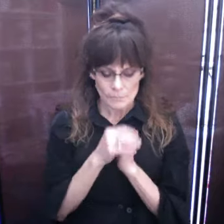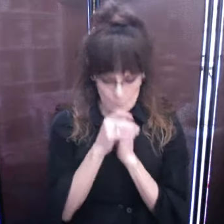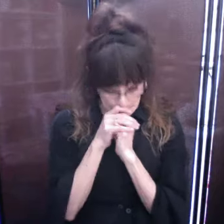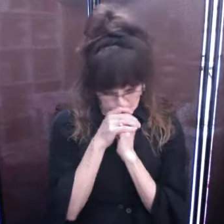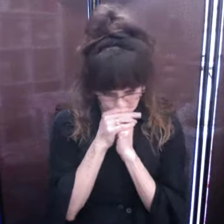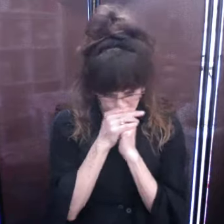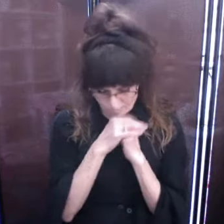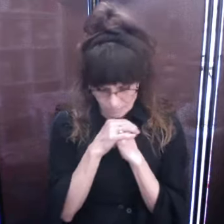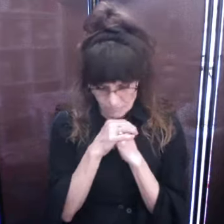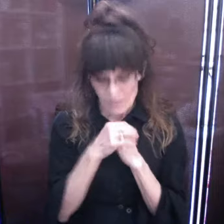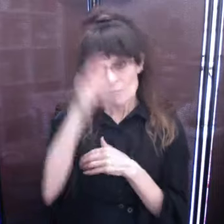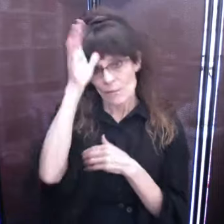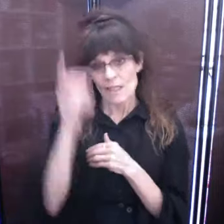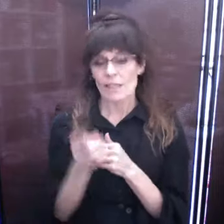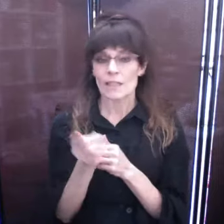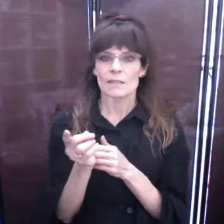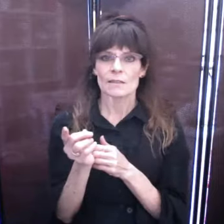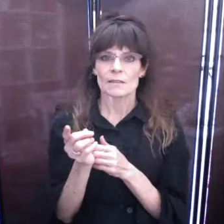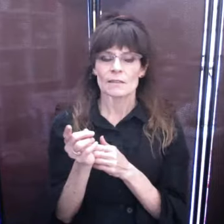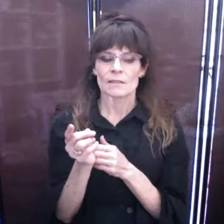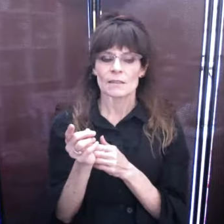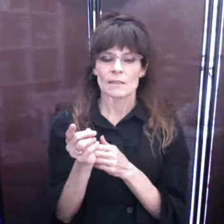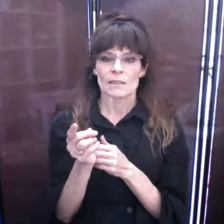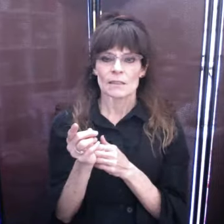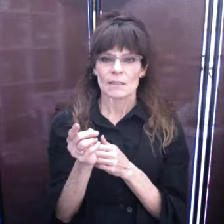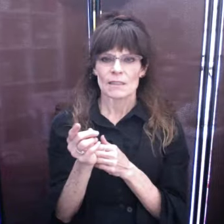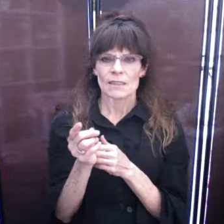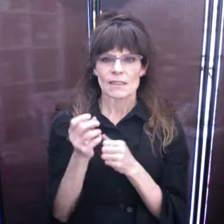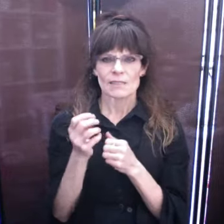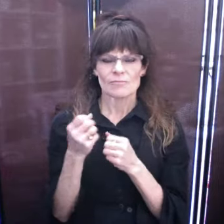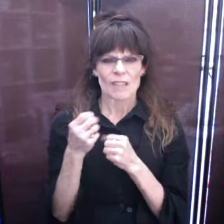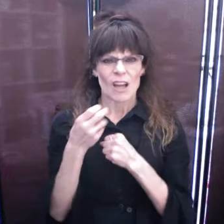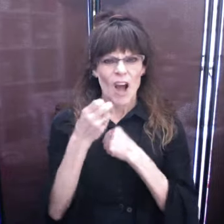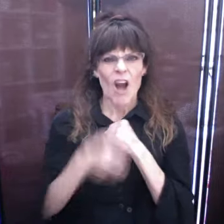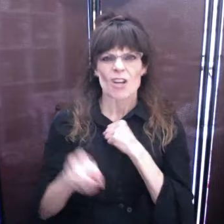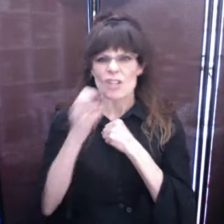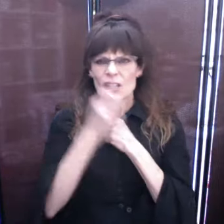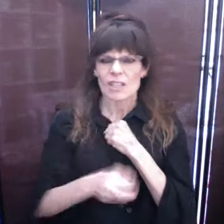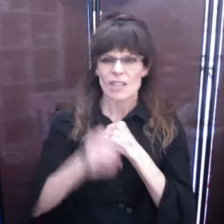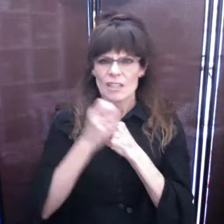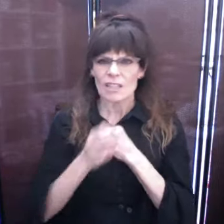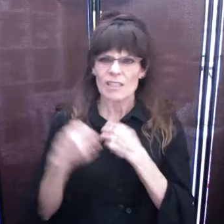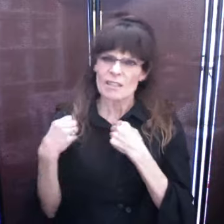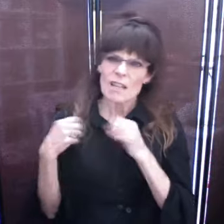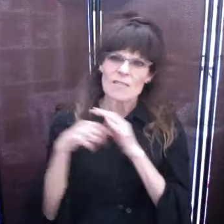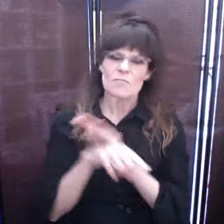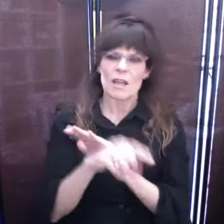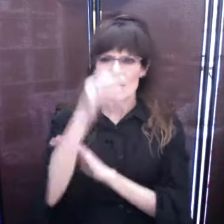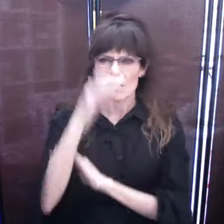my dad's a harsh and intense man, even in his older years, but I had gone to see him, and I didn't kind of want to be stuck in the house